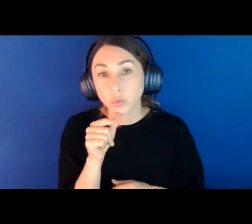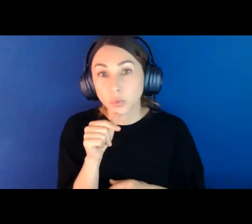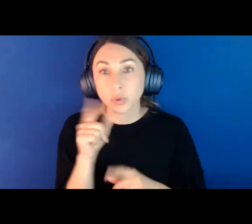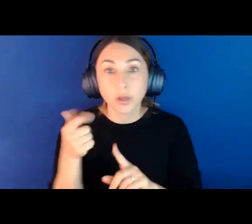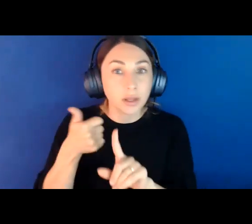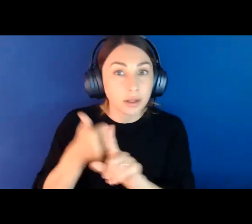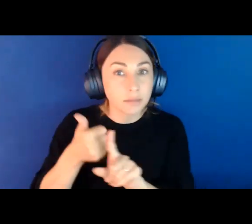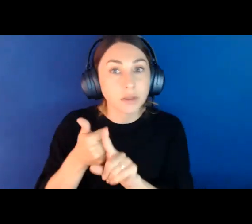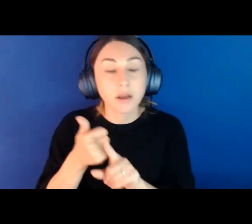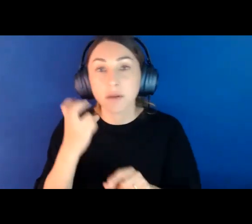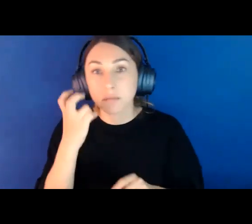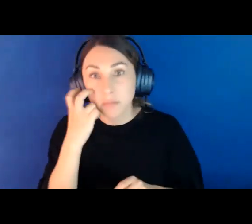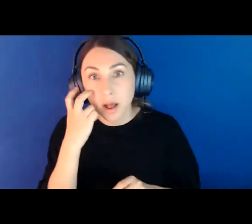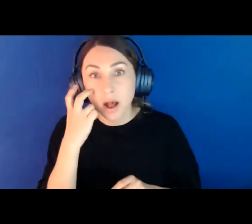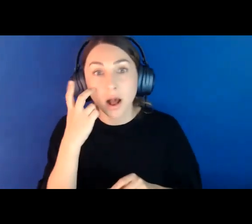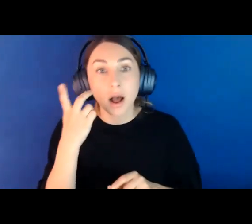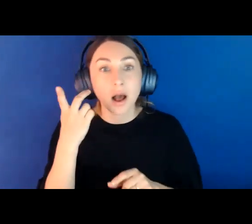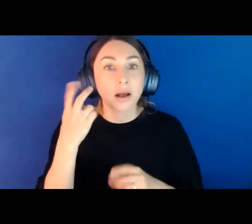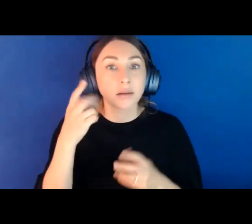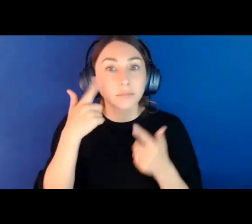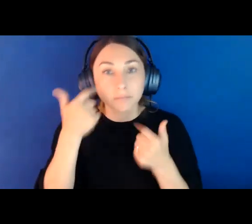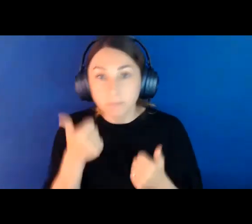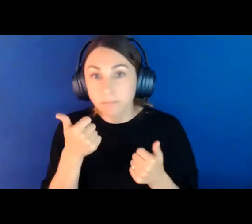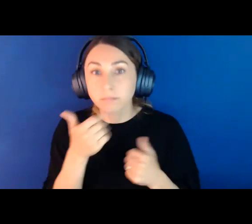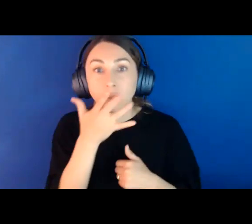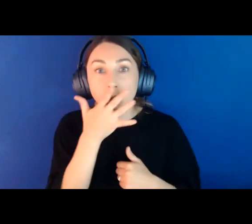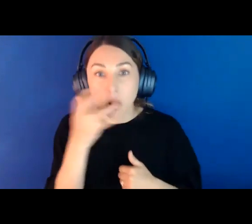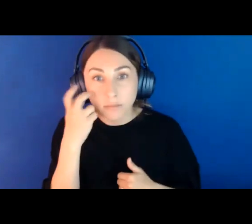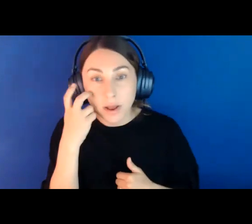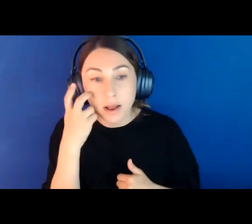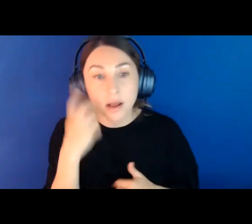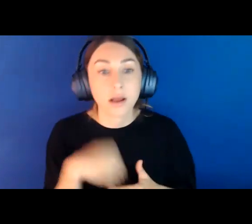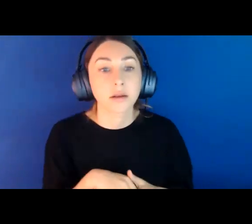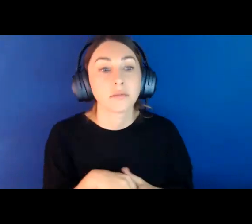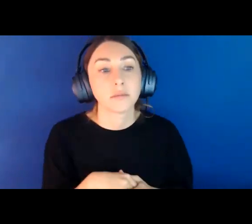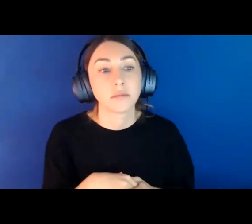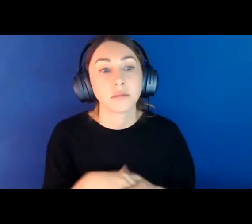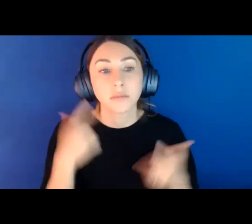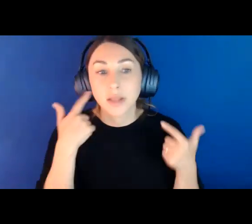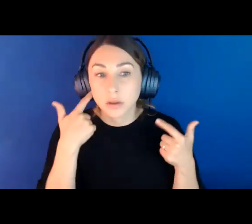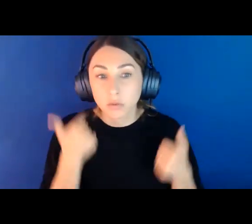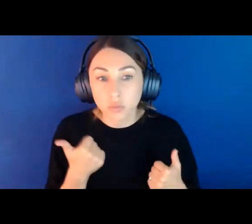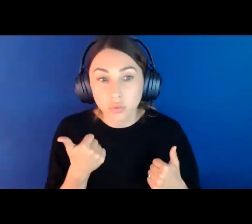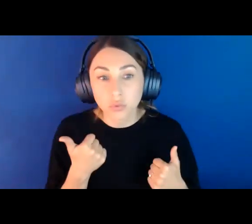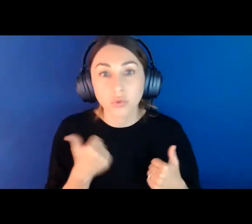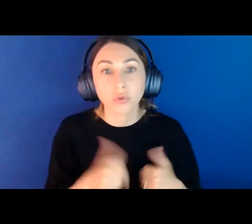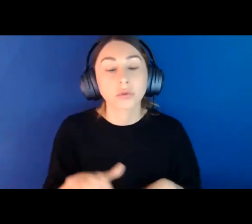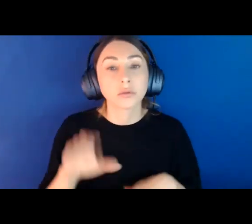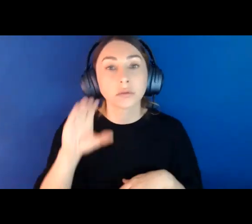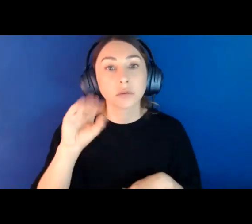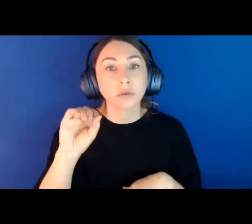visual impairment or other disabilities such as color blindness, hearing loss, a certain